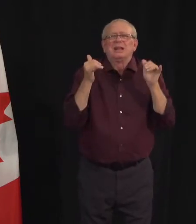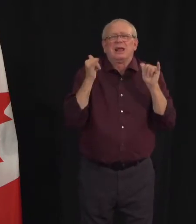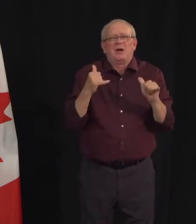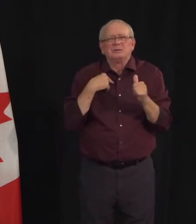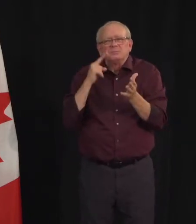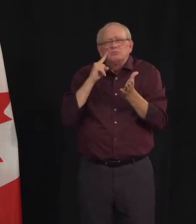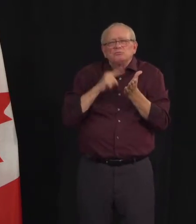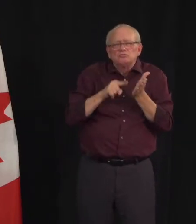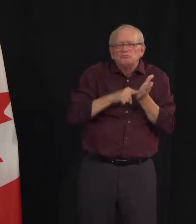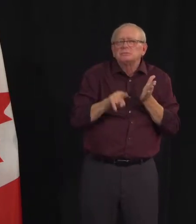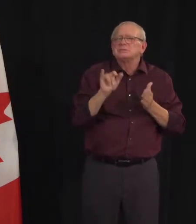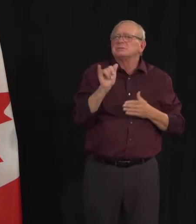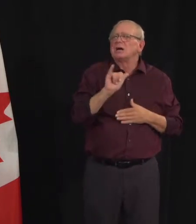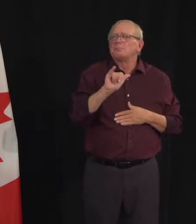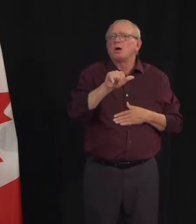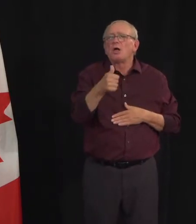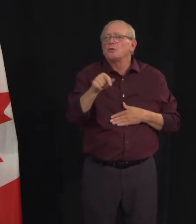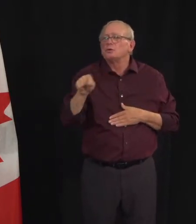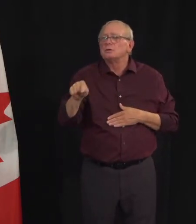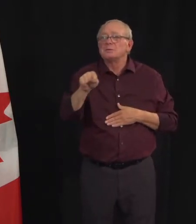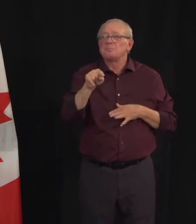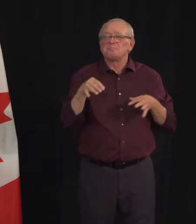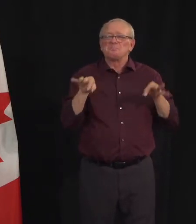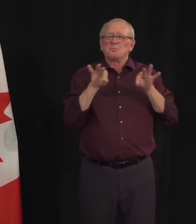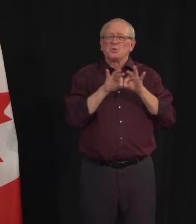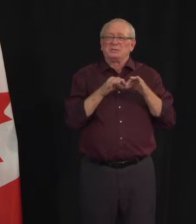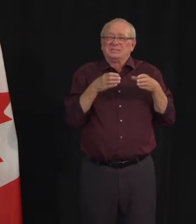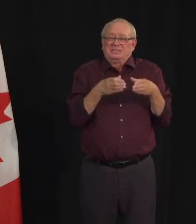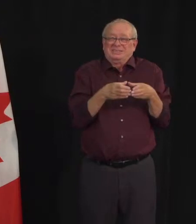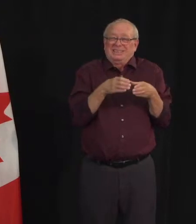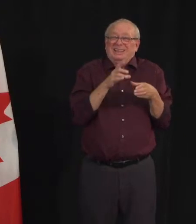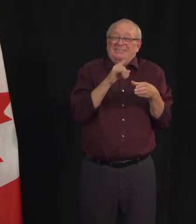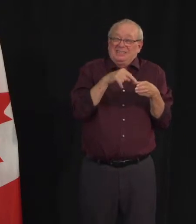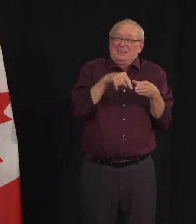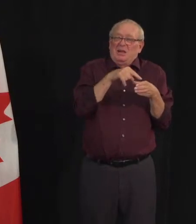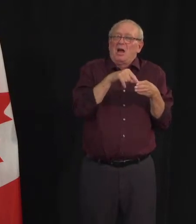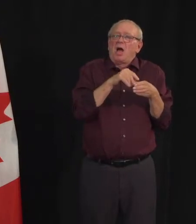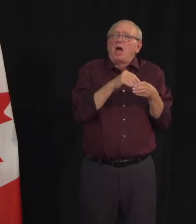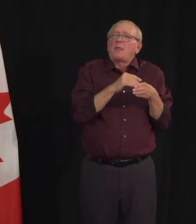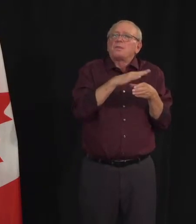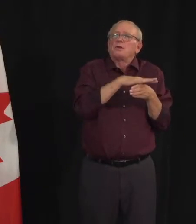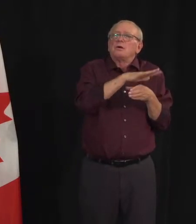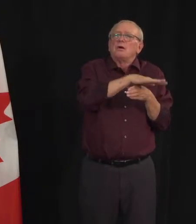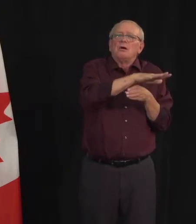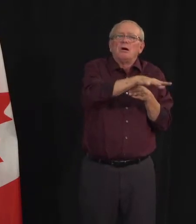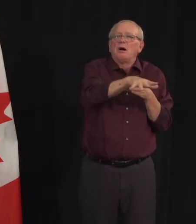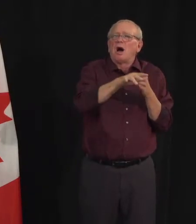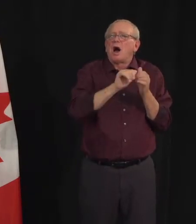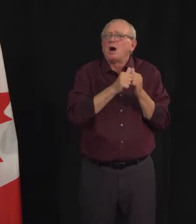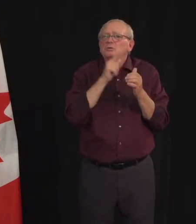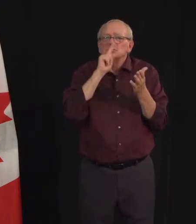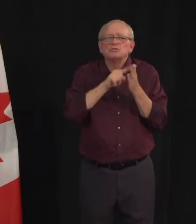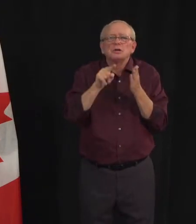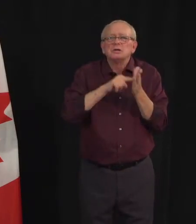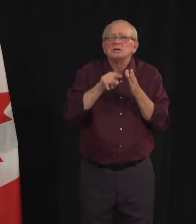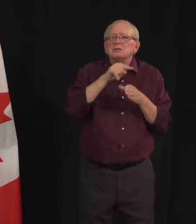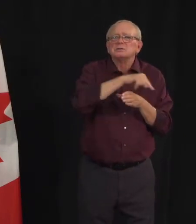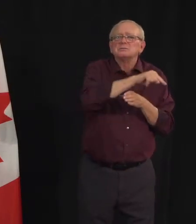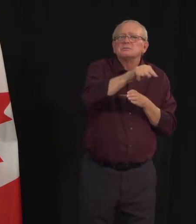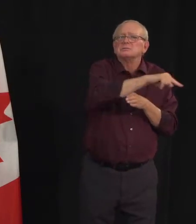risk of secondary spread. And yet we have had other outbreaks, and with any outbreak, we need to make sure that